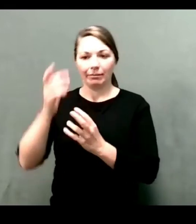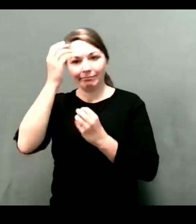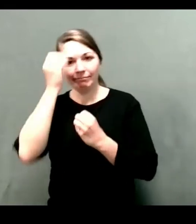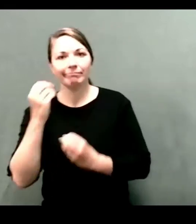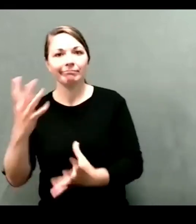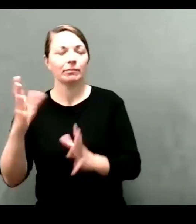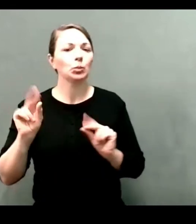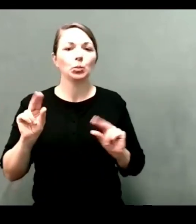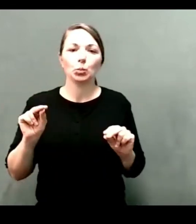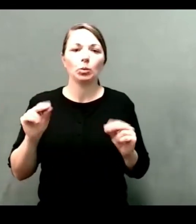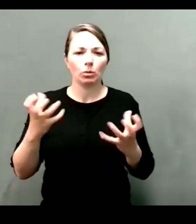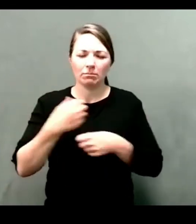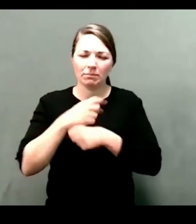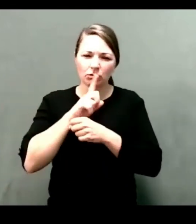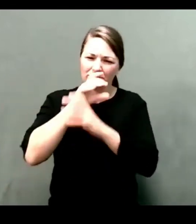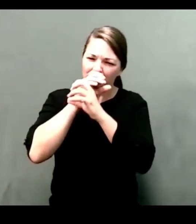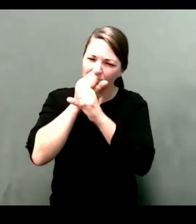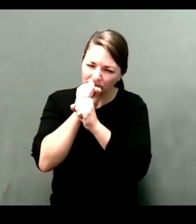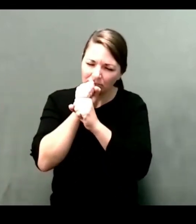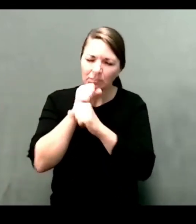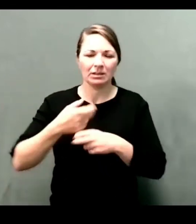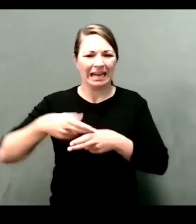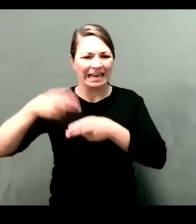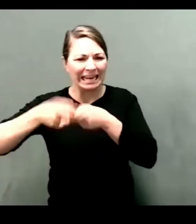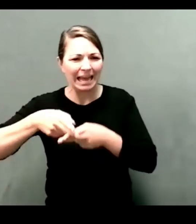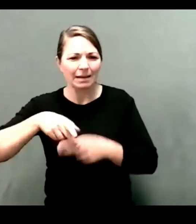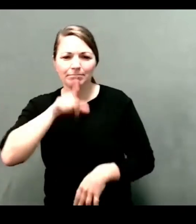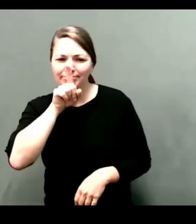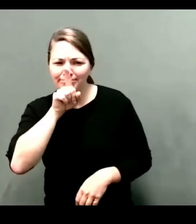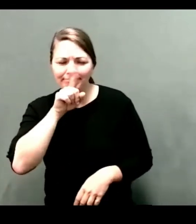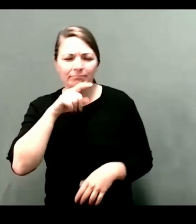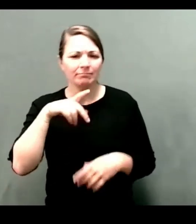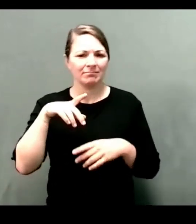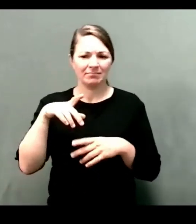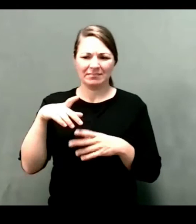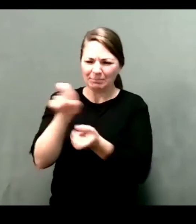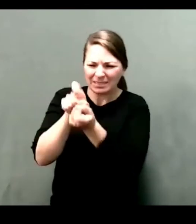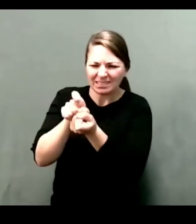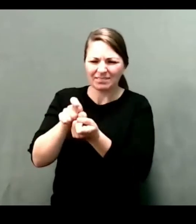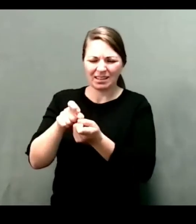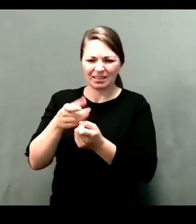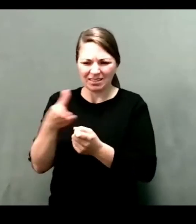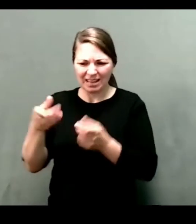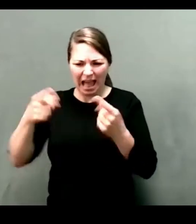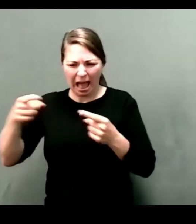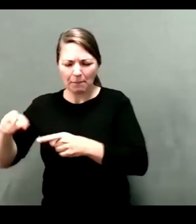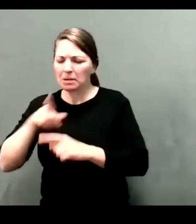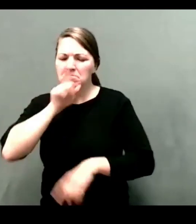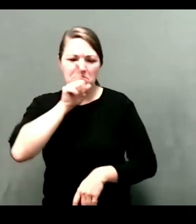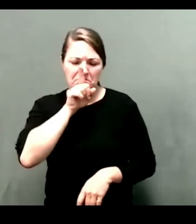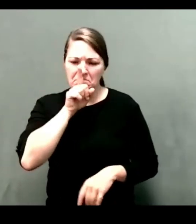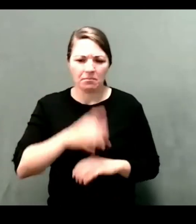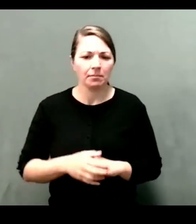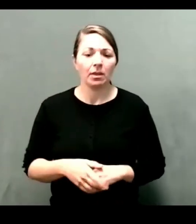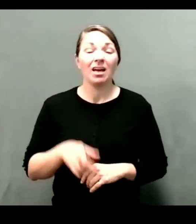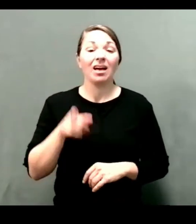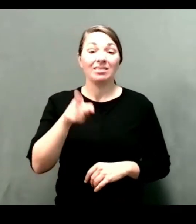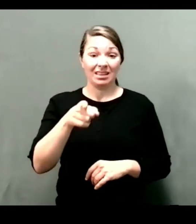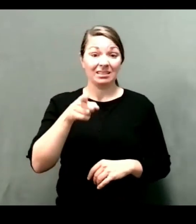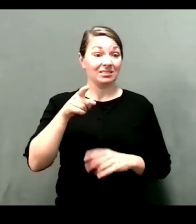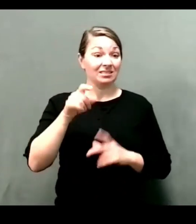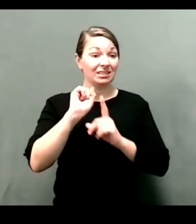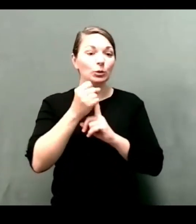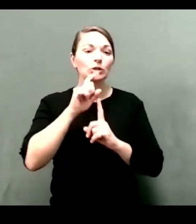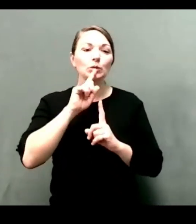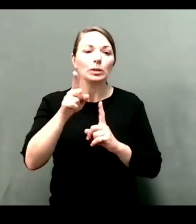shared. So definitely we anonymized this. This case example is actually compiled from multiple different experiences in the field of